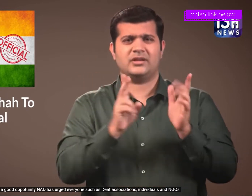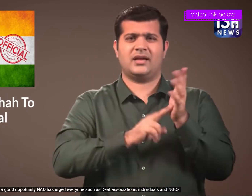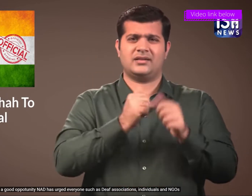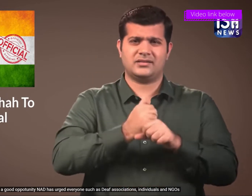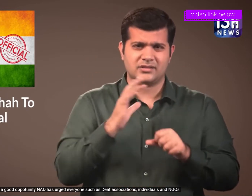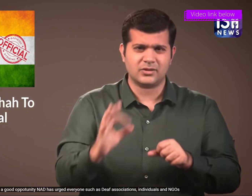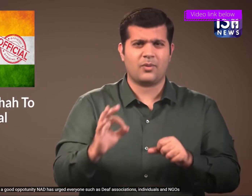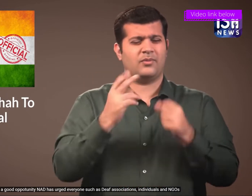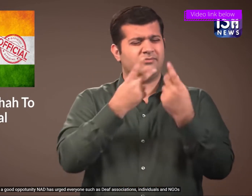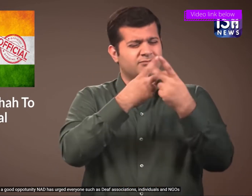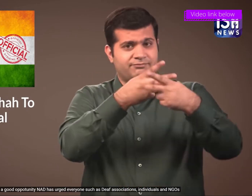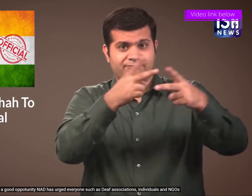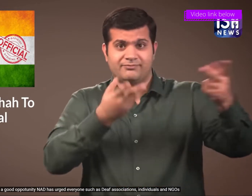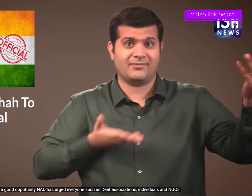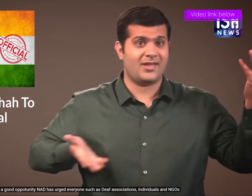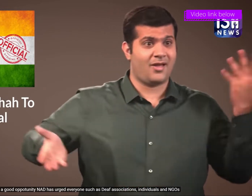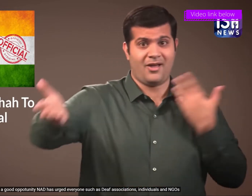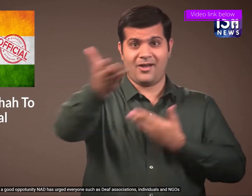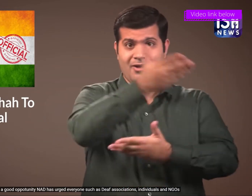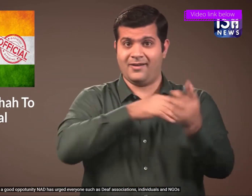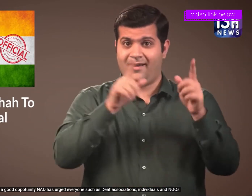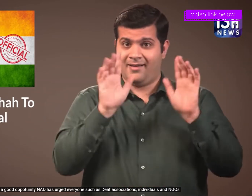NGOs